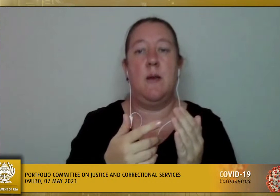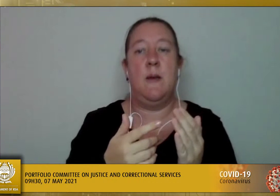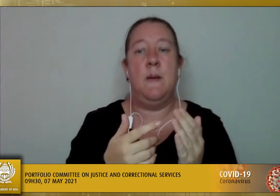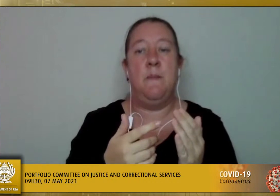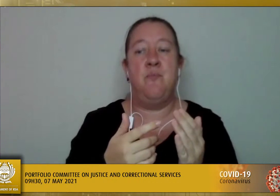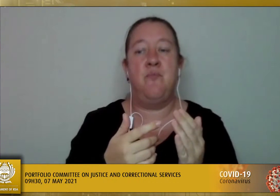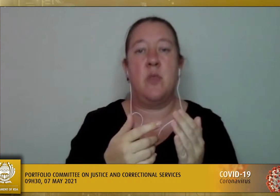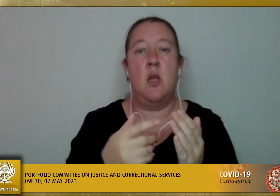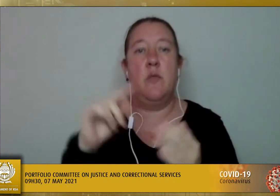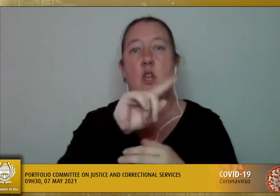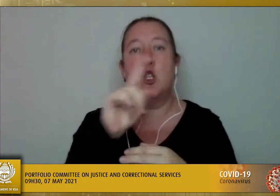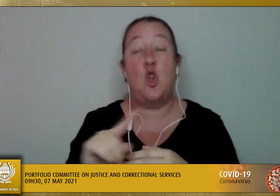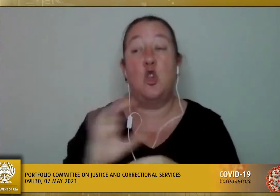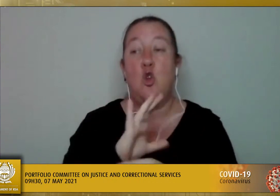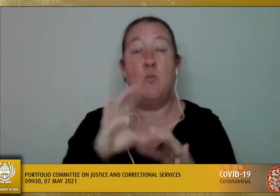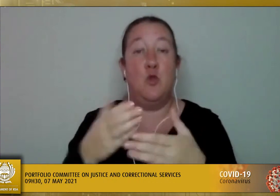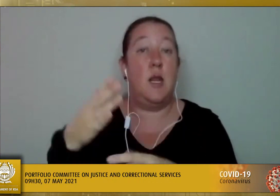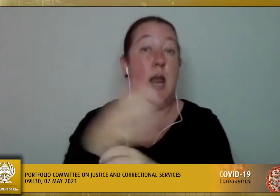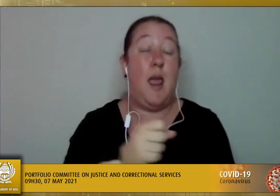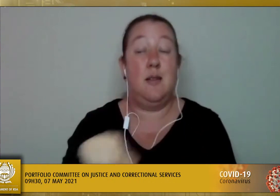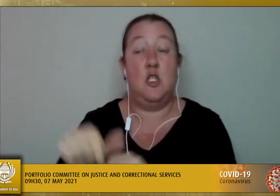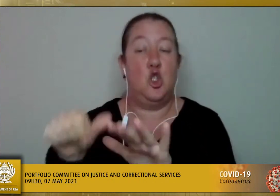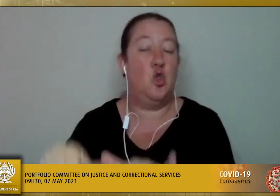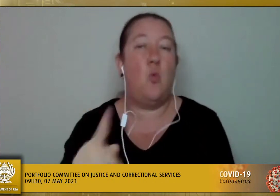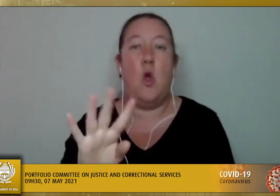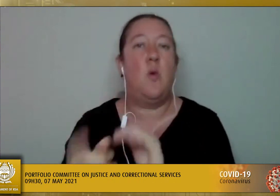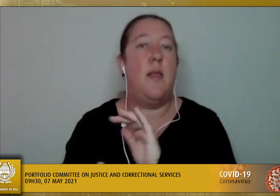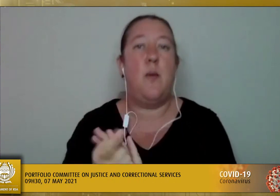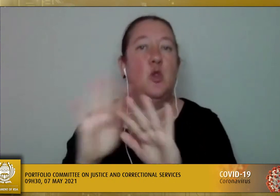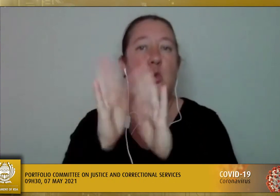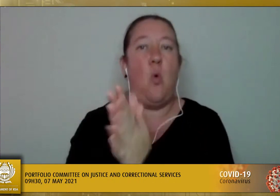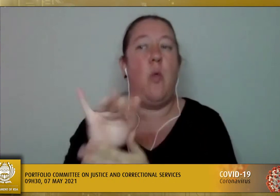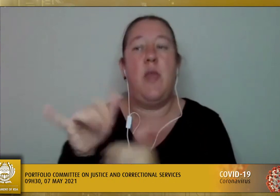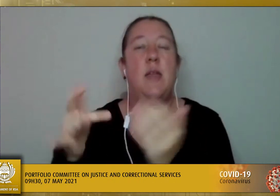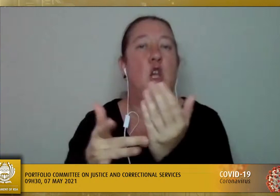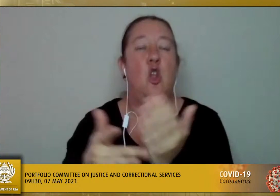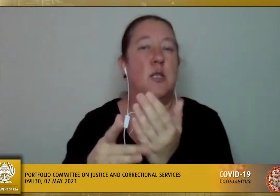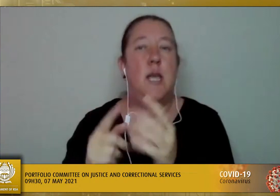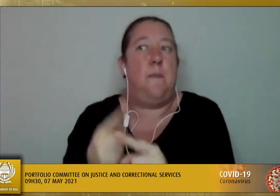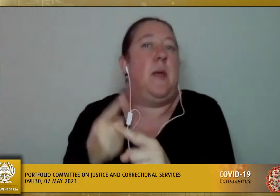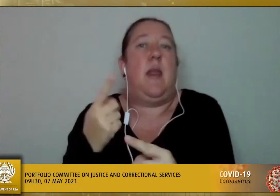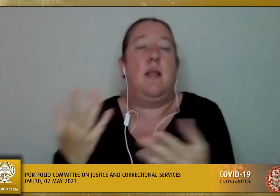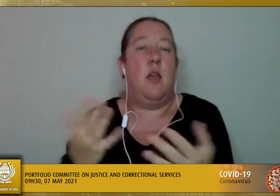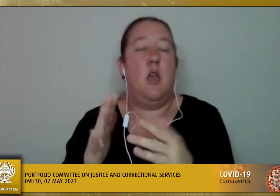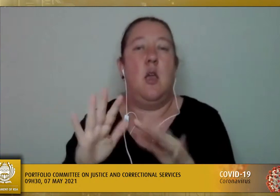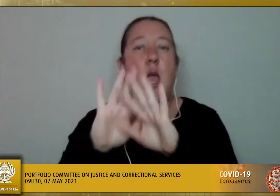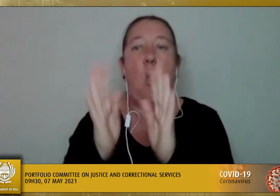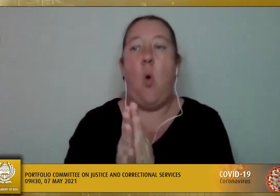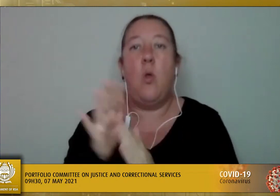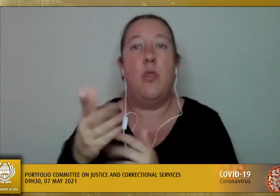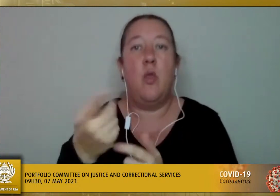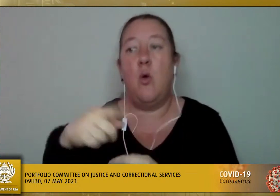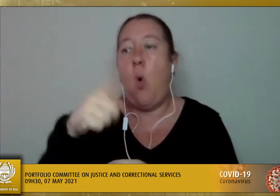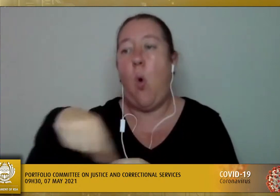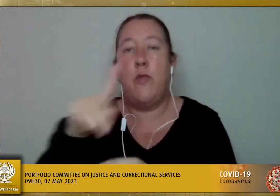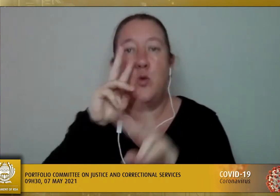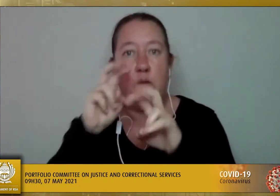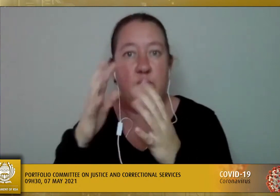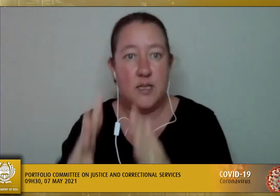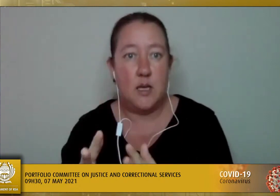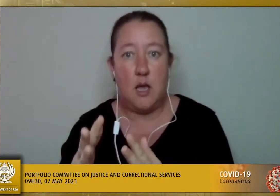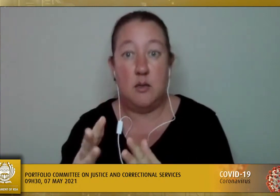designer commission comes to an end in June what is going to happen to all that technology immediately what's going to happen to all those investigators are